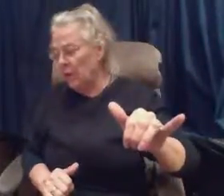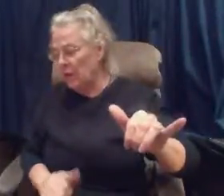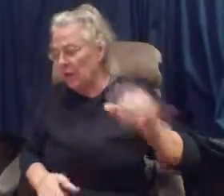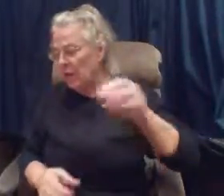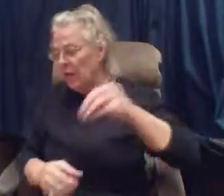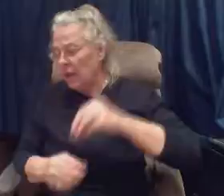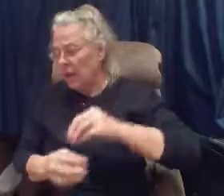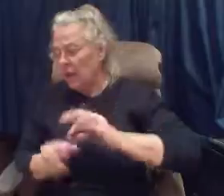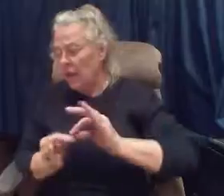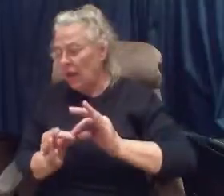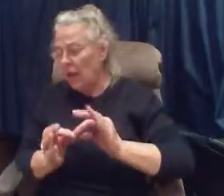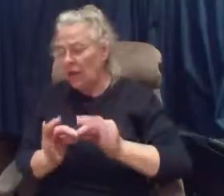eternity,